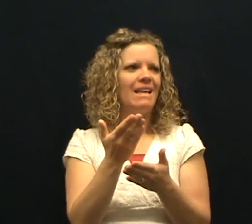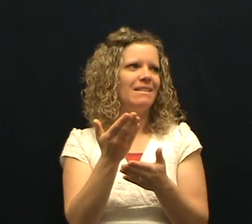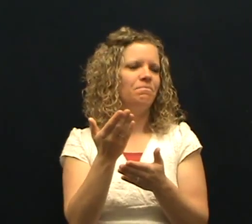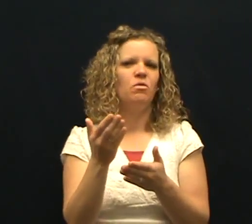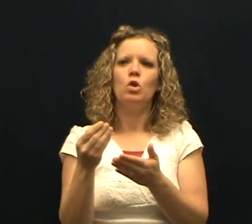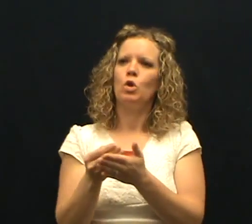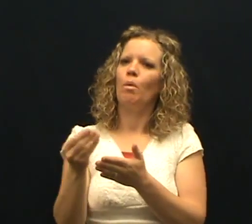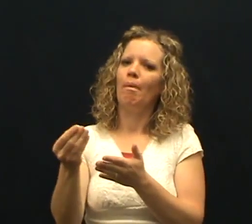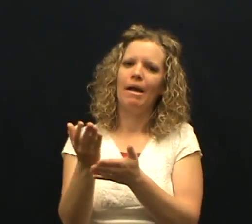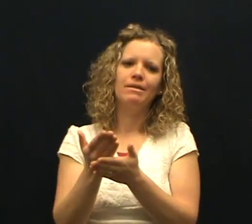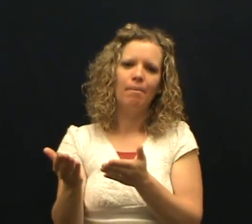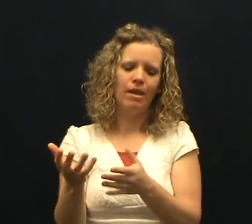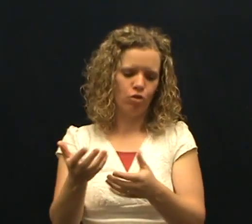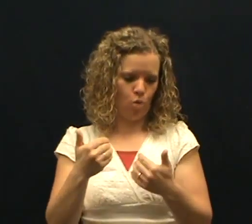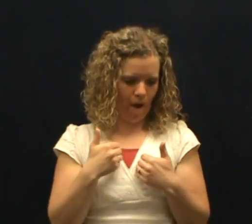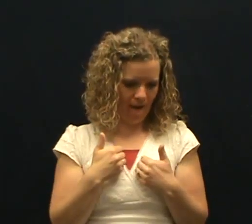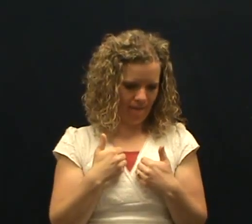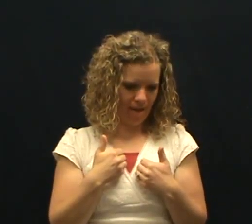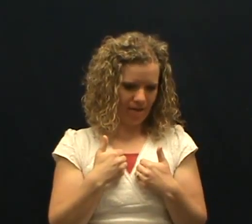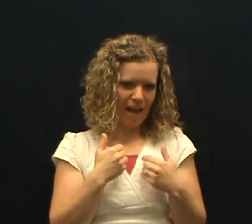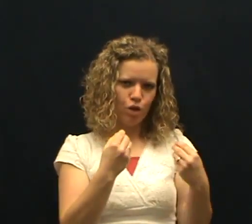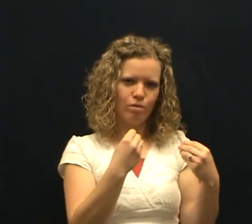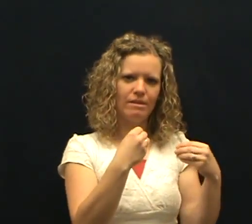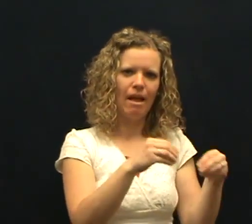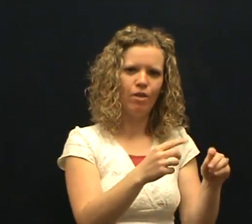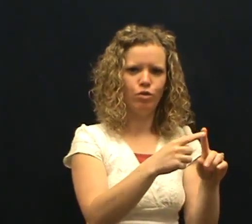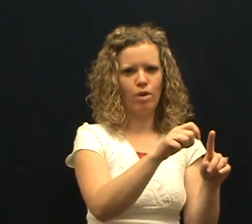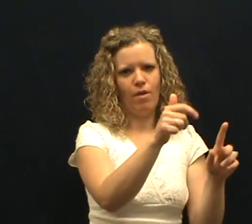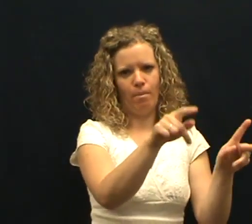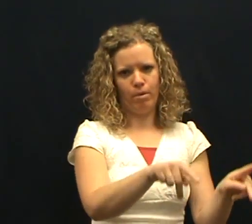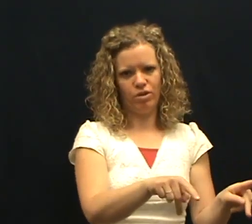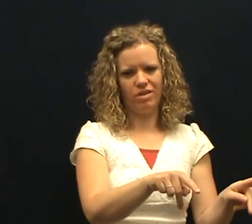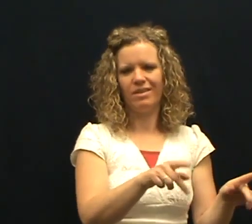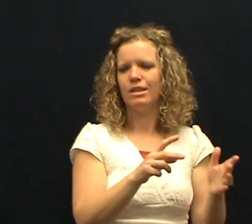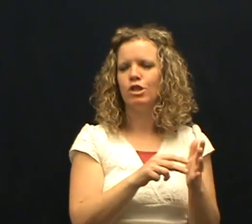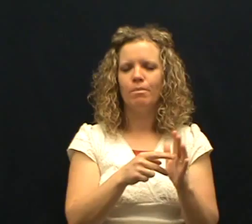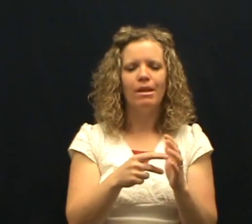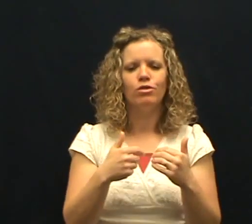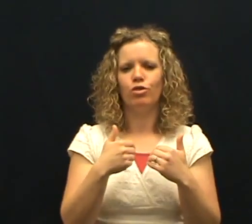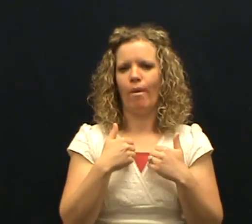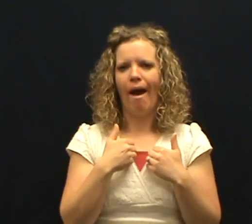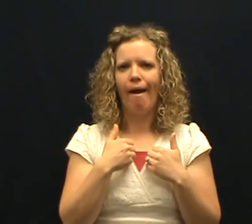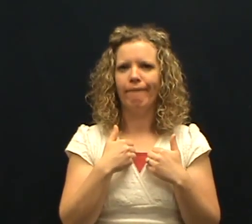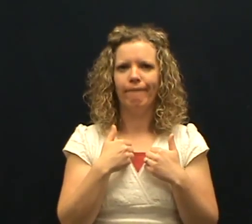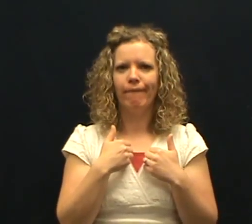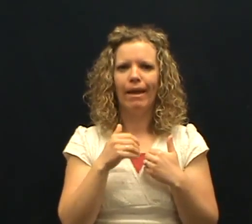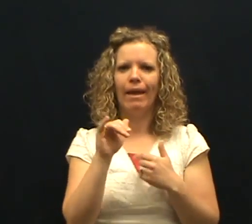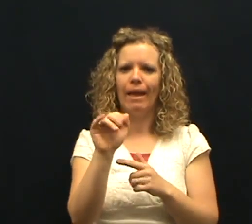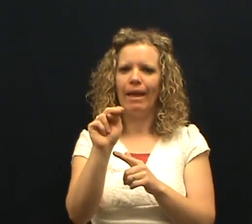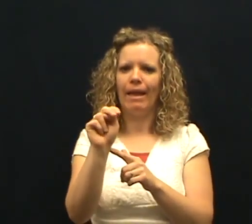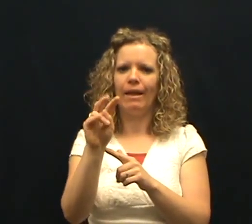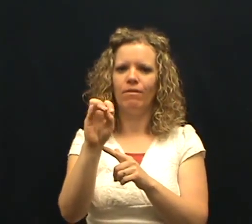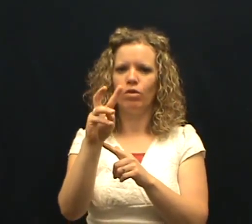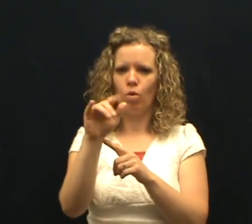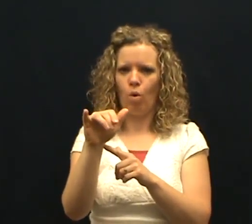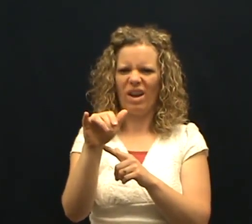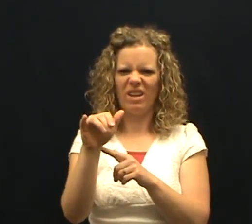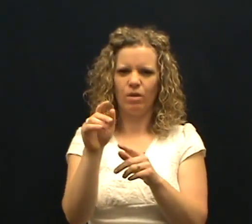those types of physical items, you run the risk of having somebody take them from you,